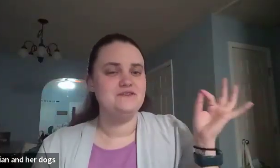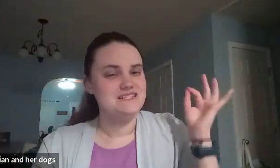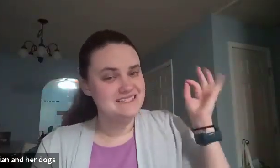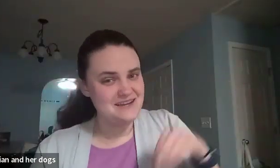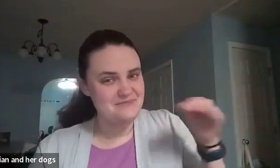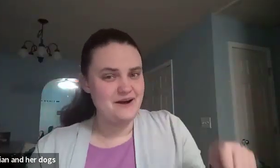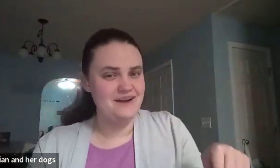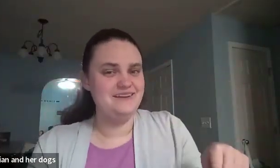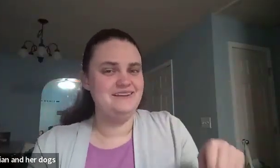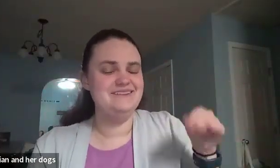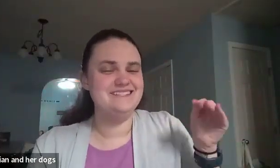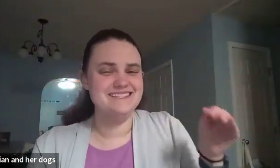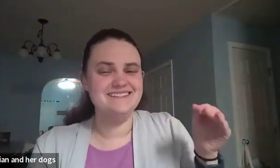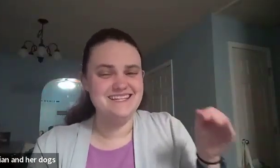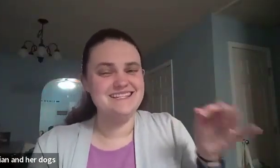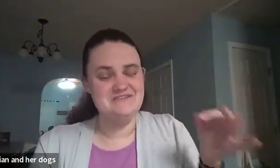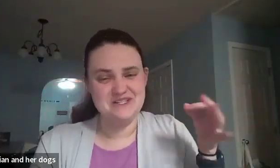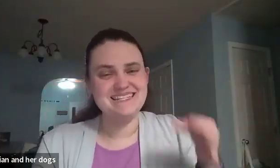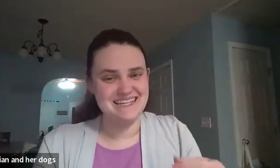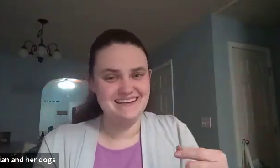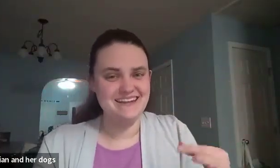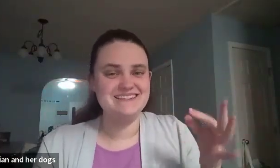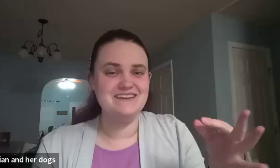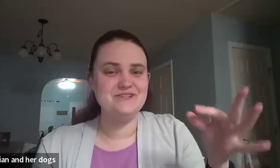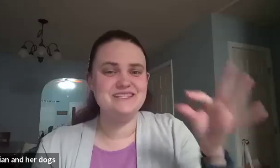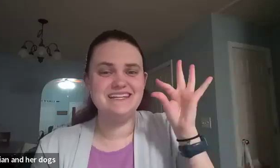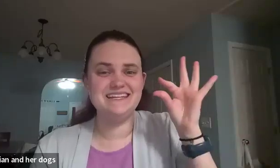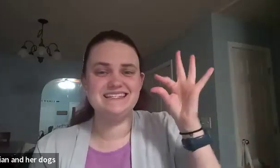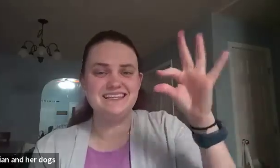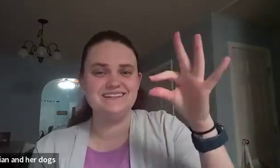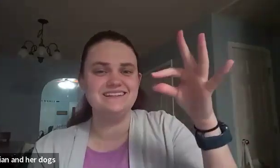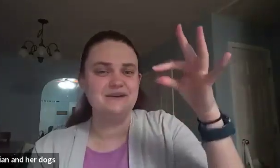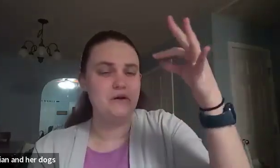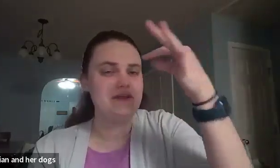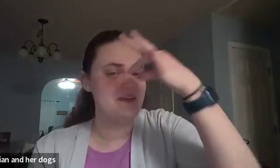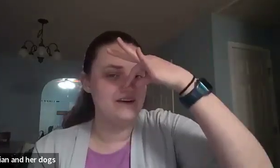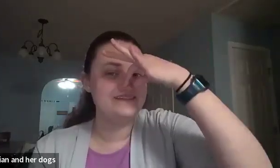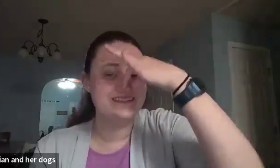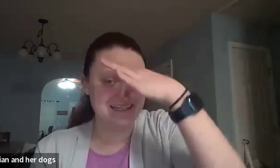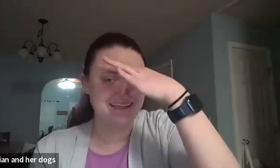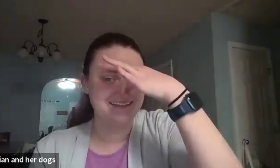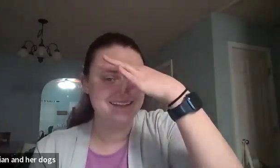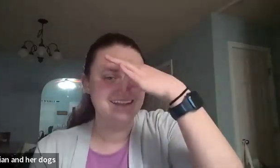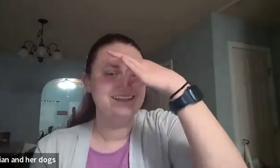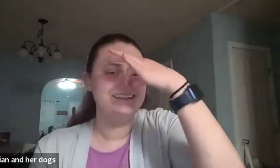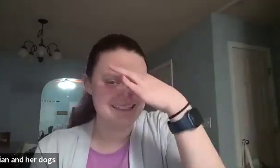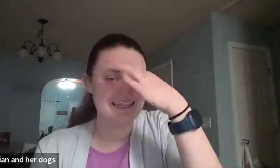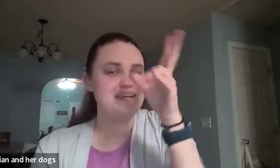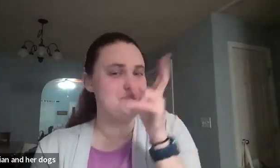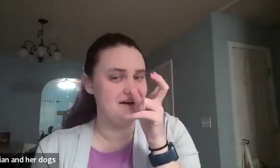for stink bug, you just do the sign for stink, and the sign for stink is literally what we think of stink, stink